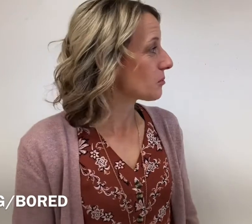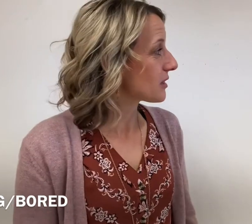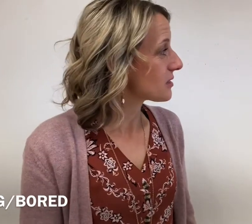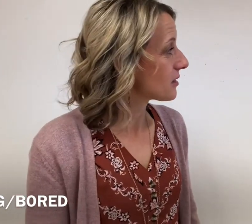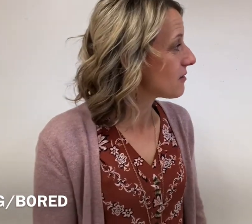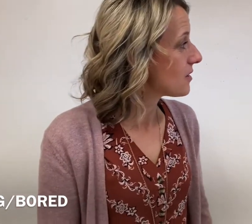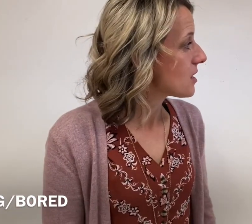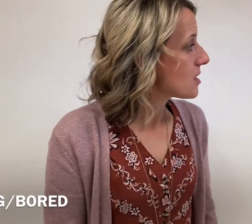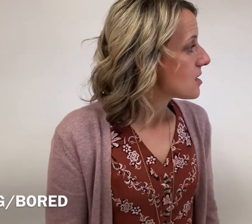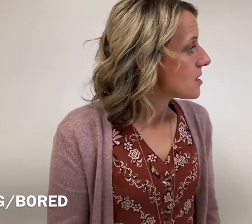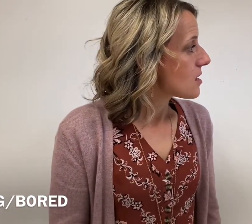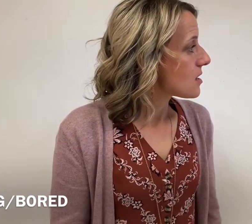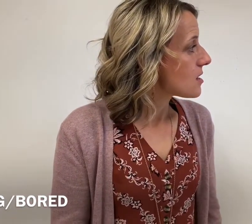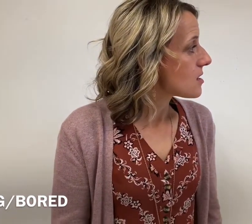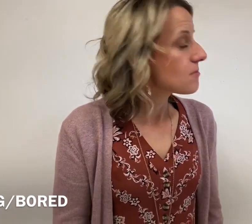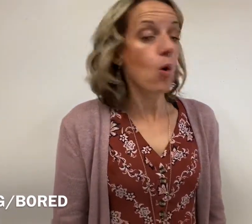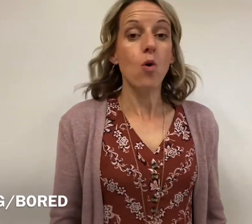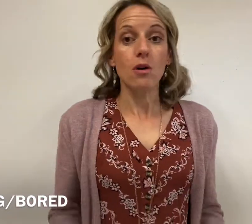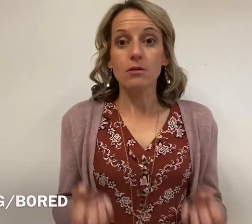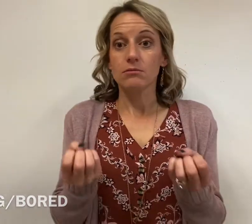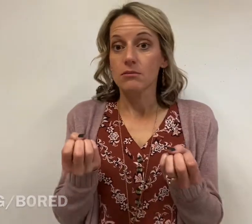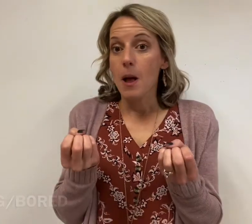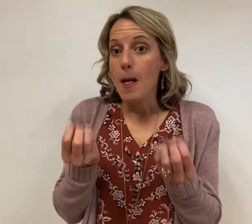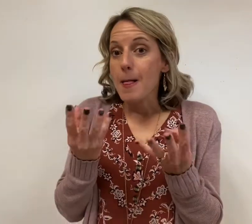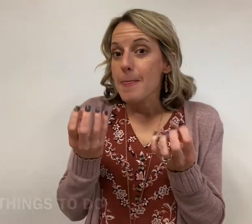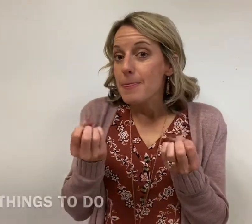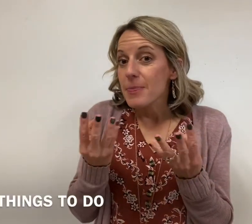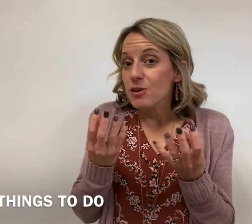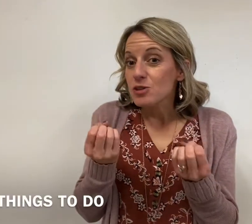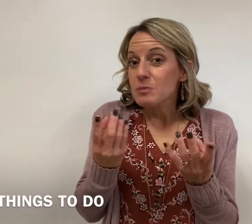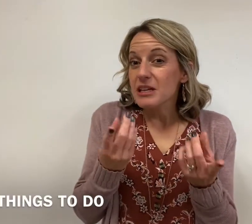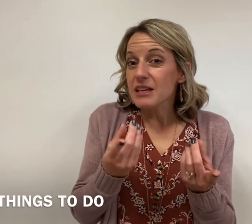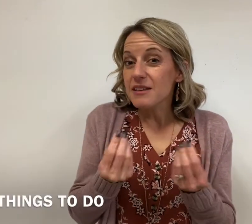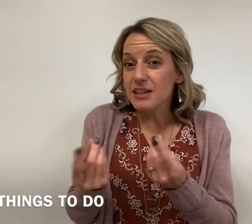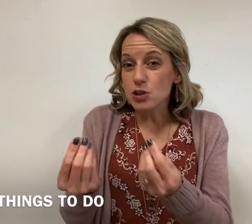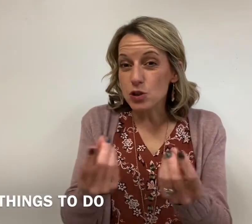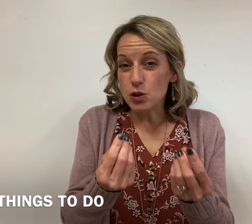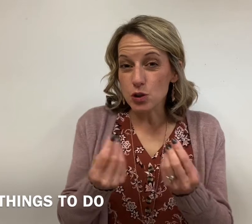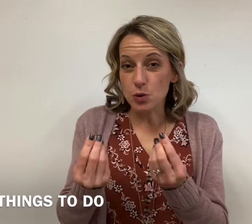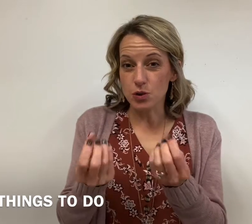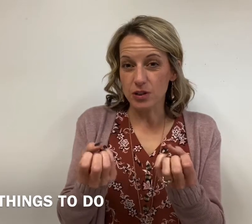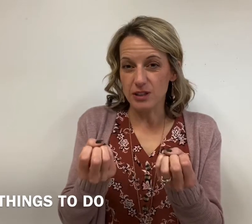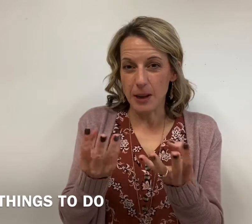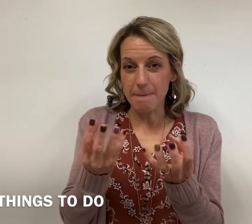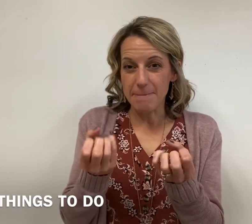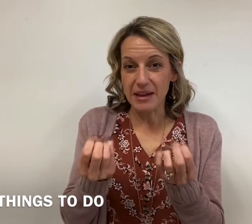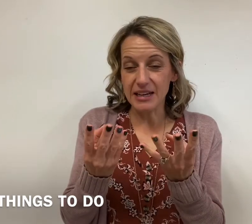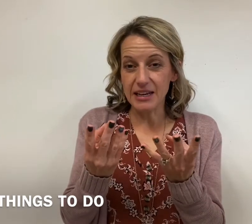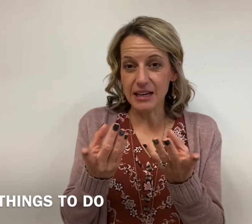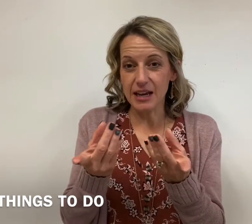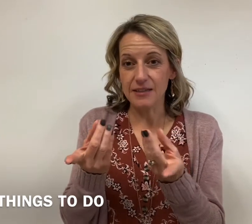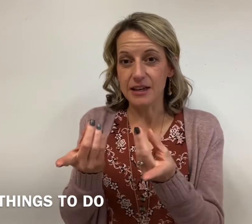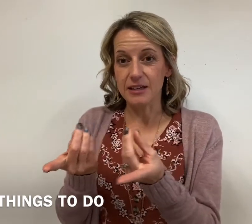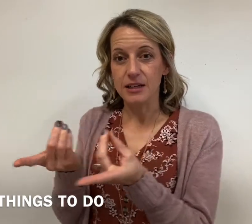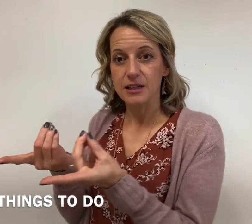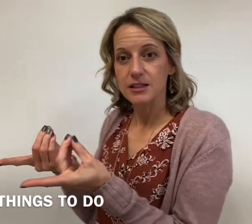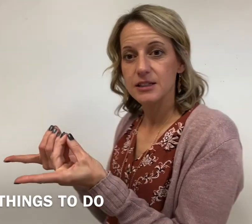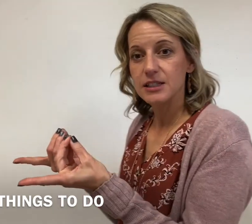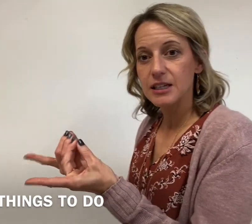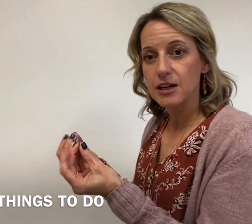to live. Or there's many things to do. So you're gonna sign many and then